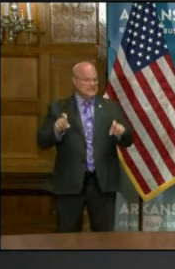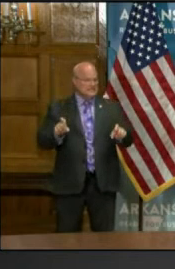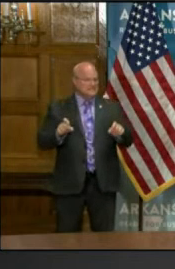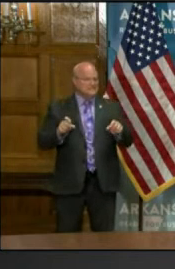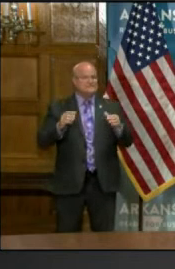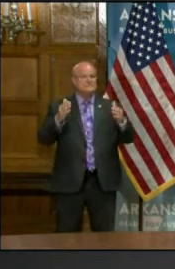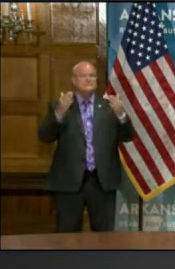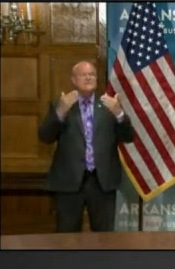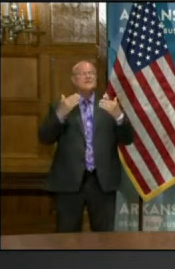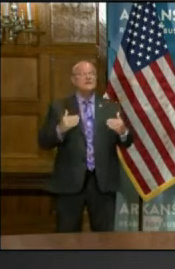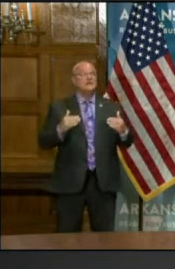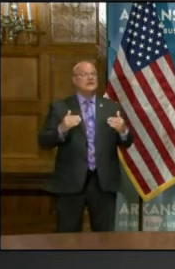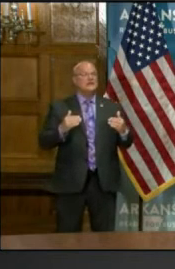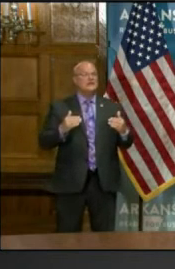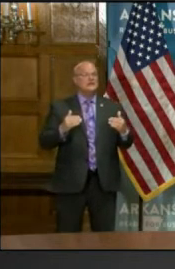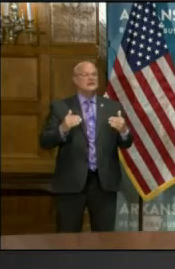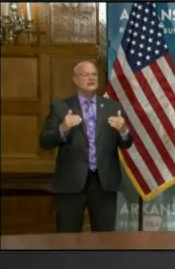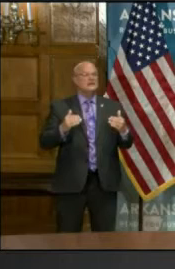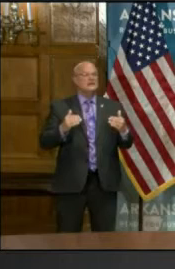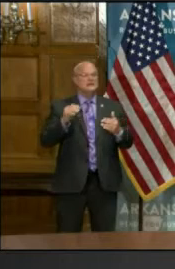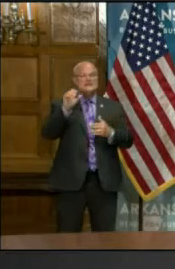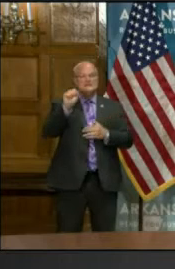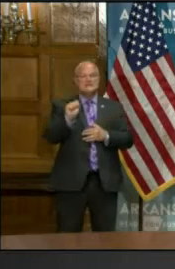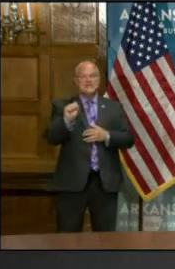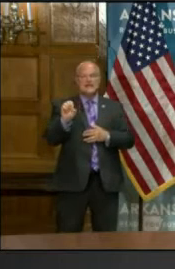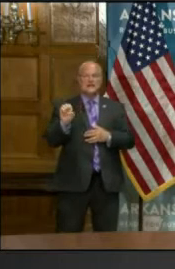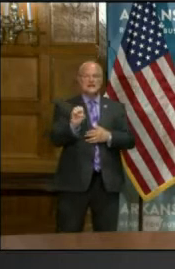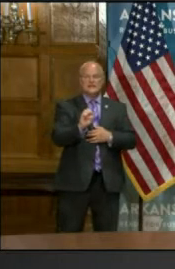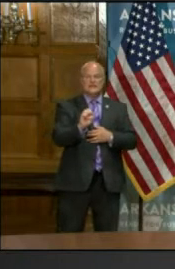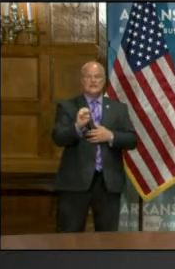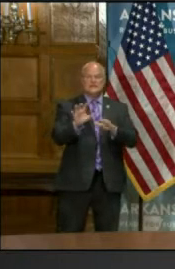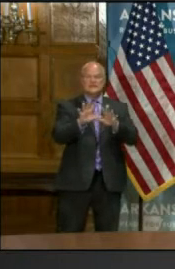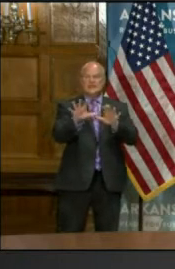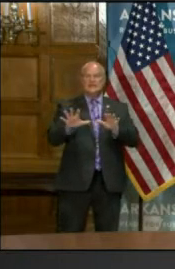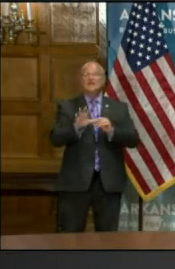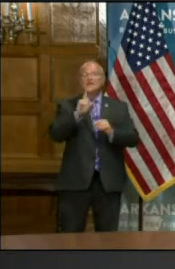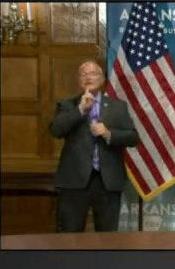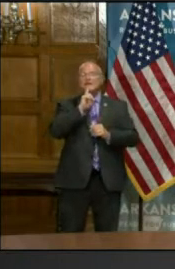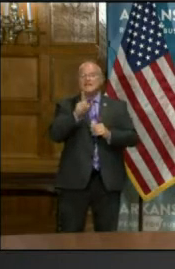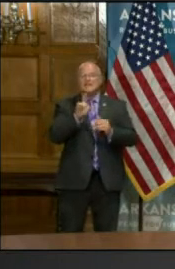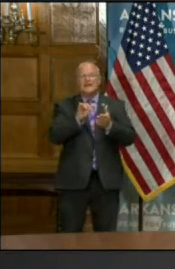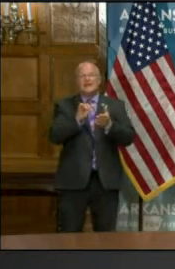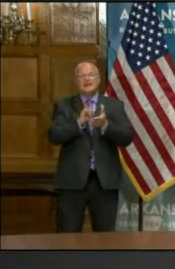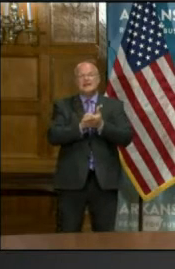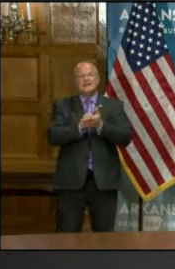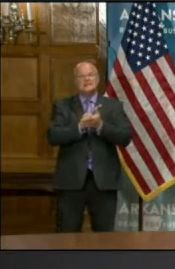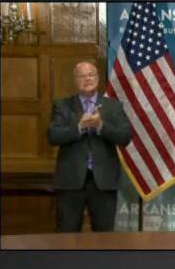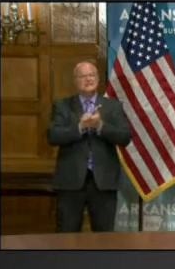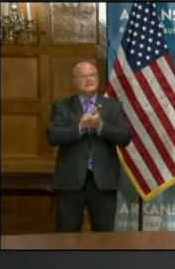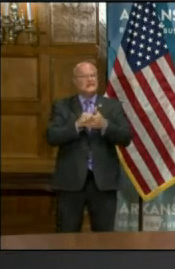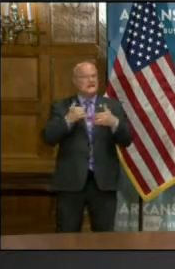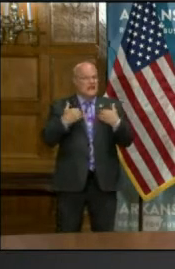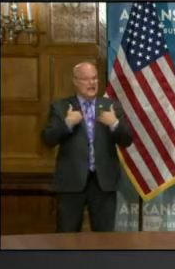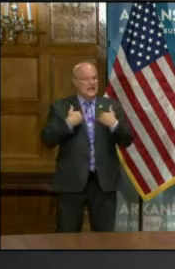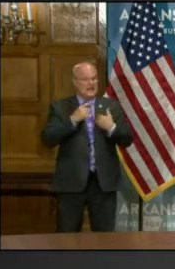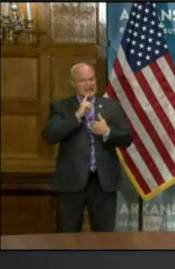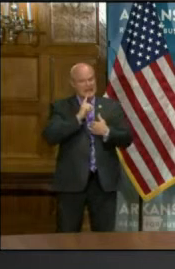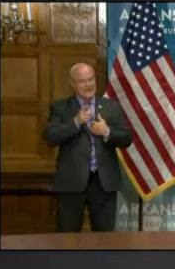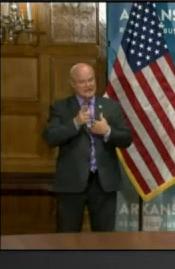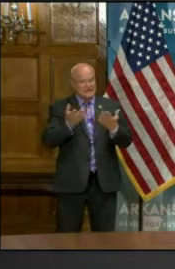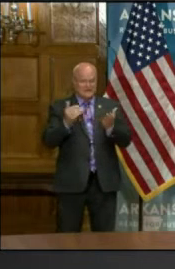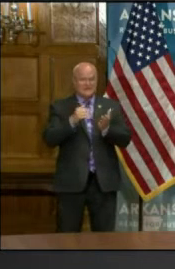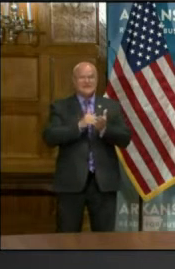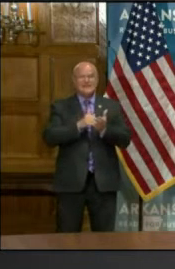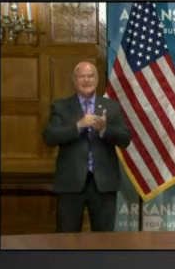And then you go to the Southeast region, which is, they did have, actually,